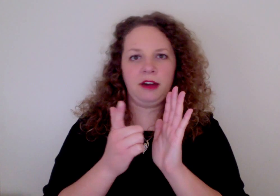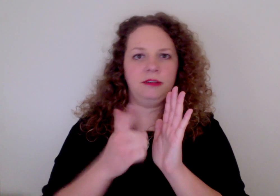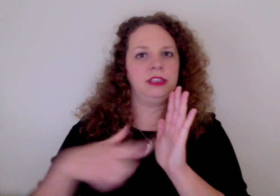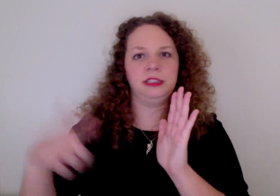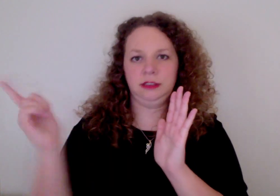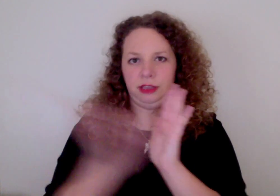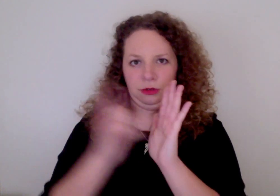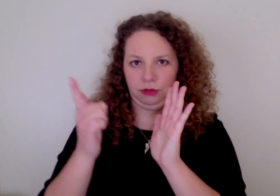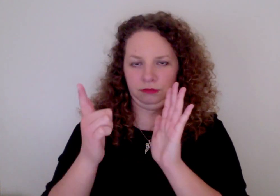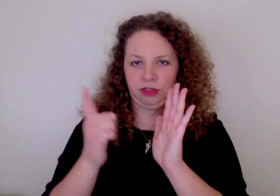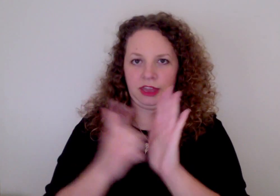it's illegal. Okay.